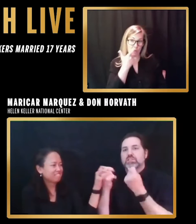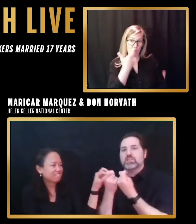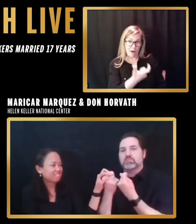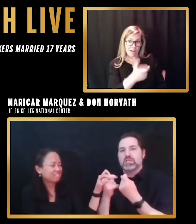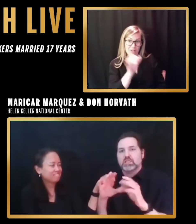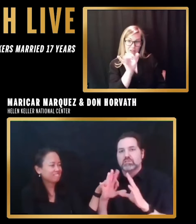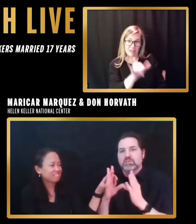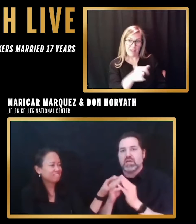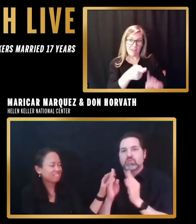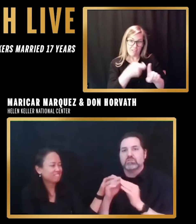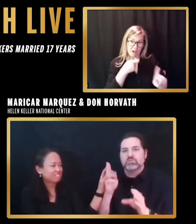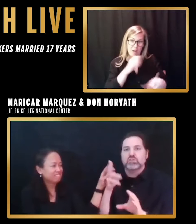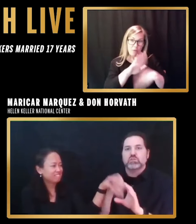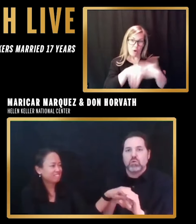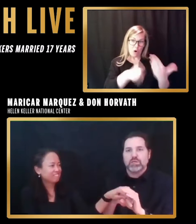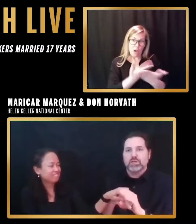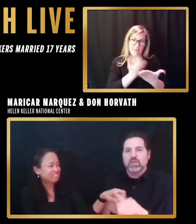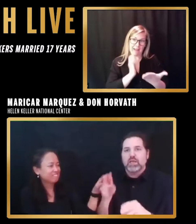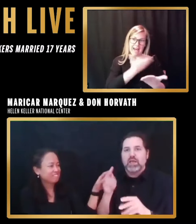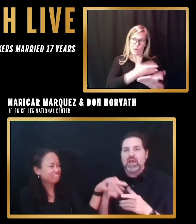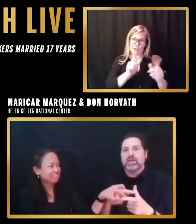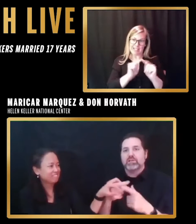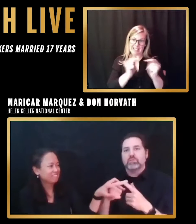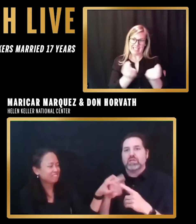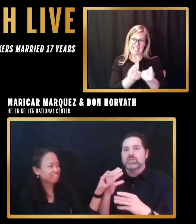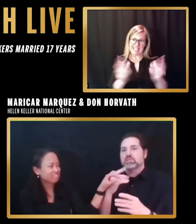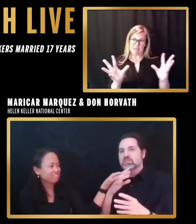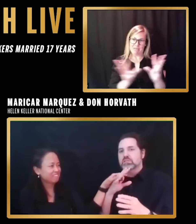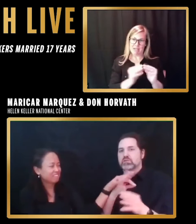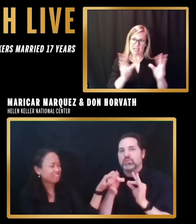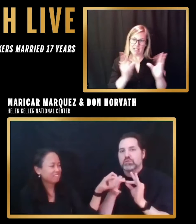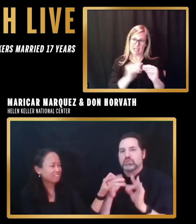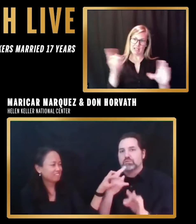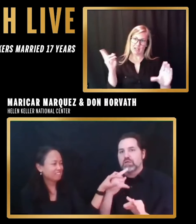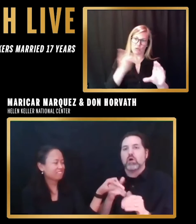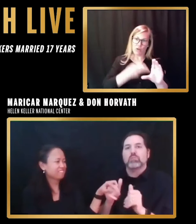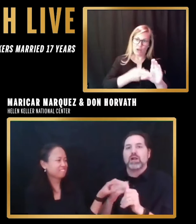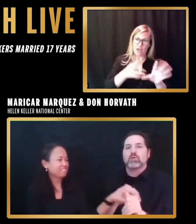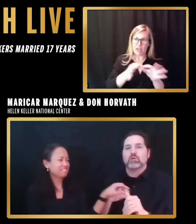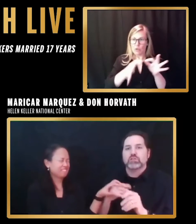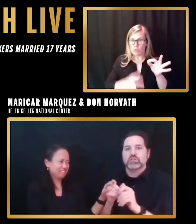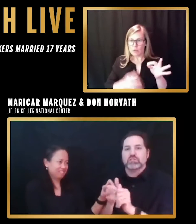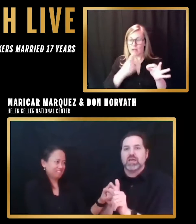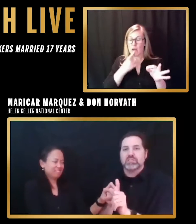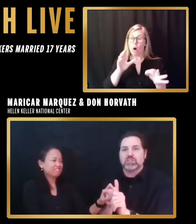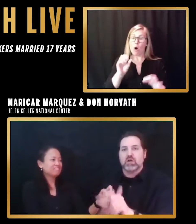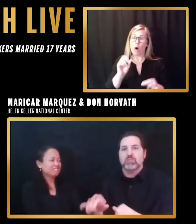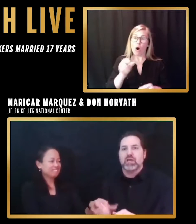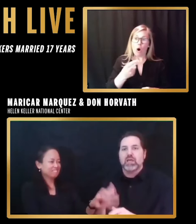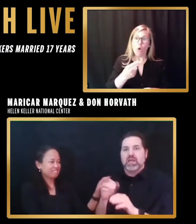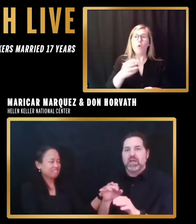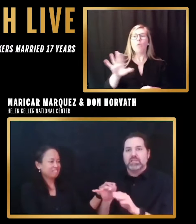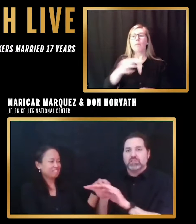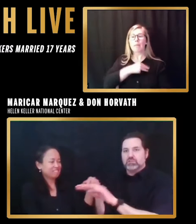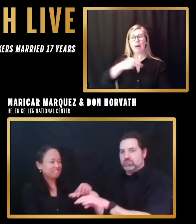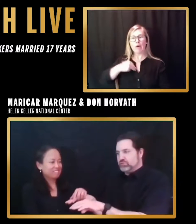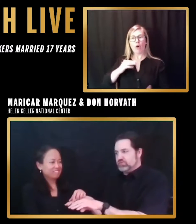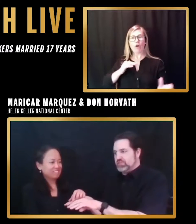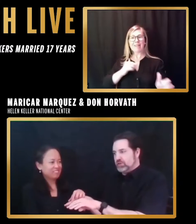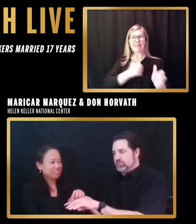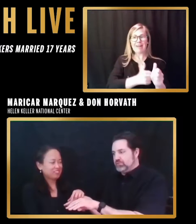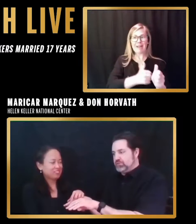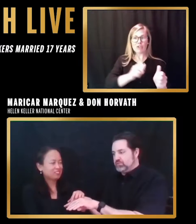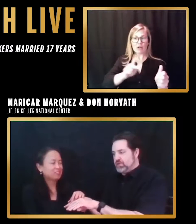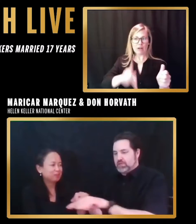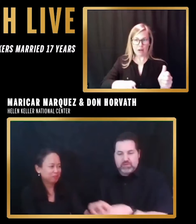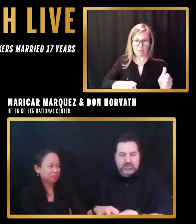the team meetings that we've joined, and that way the interpreters will be like, oh, Maricar is just catching up, and then you'll see